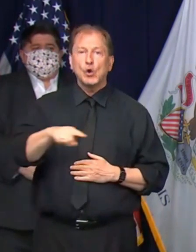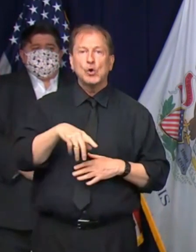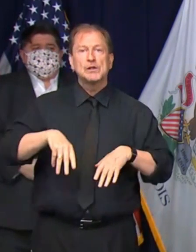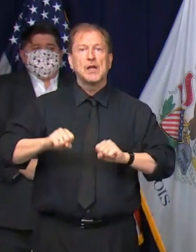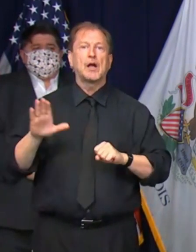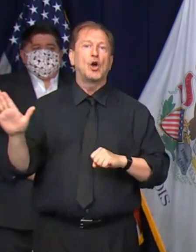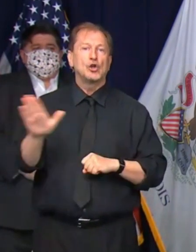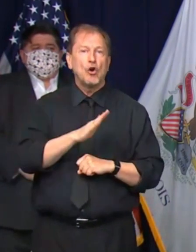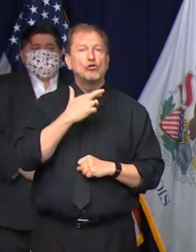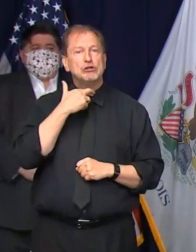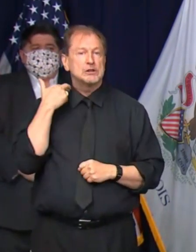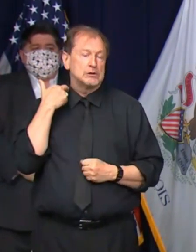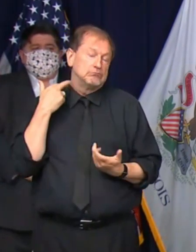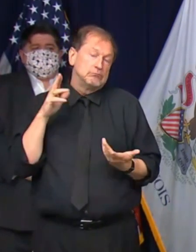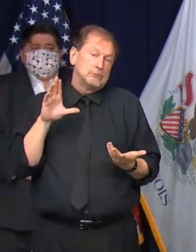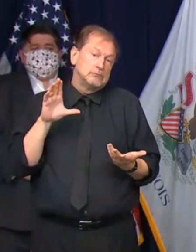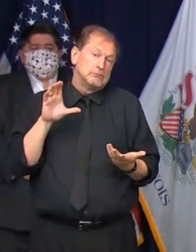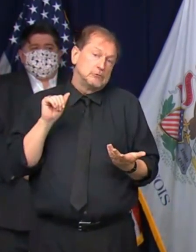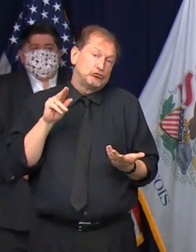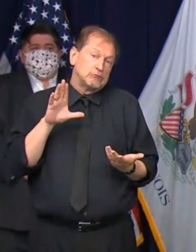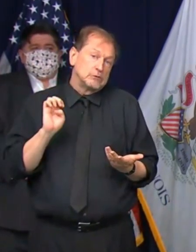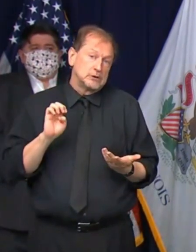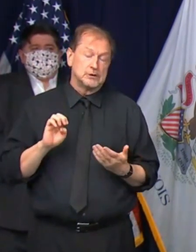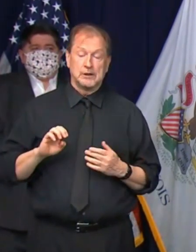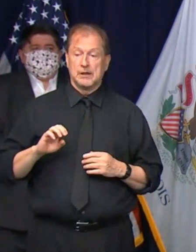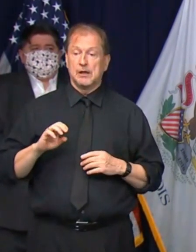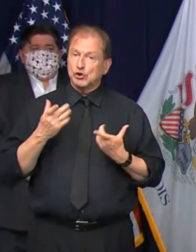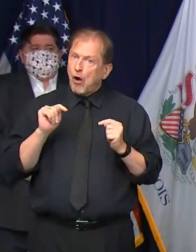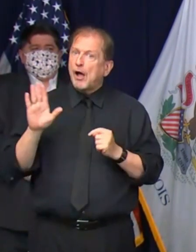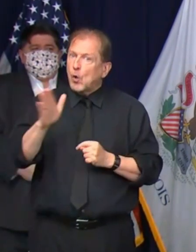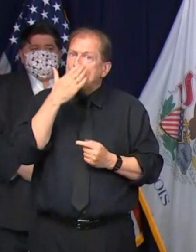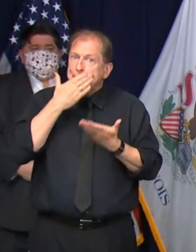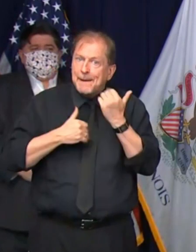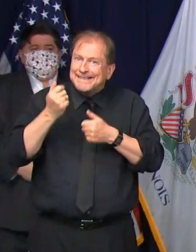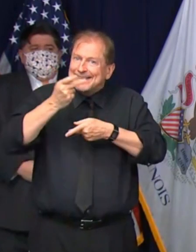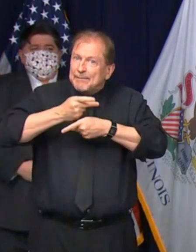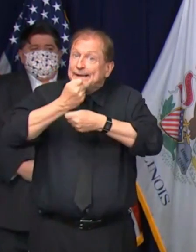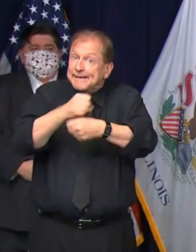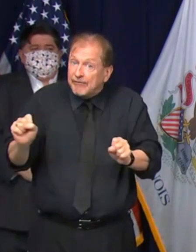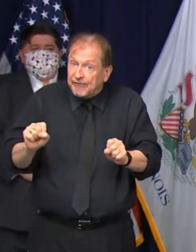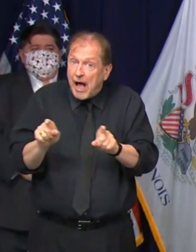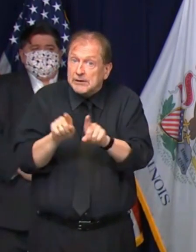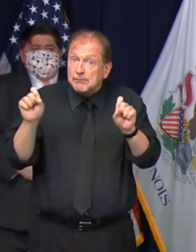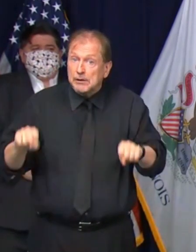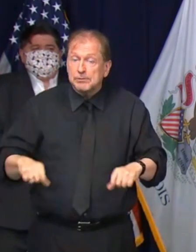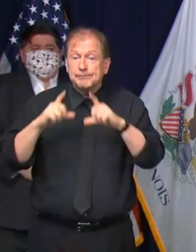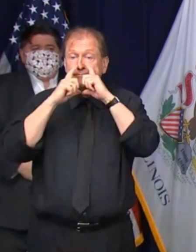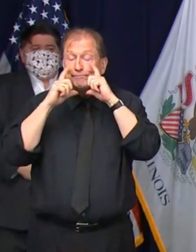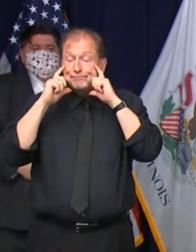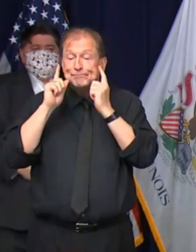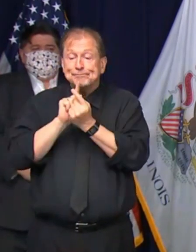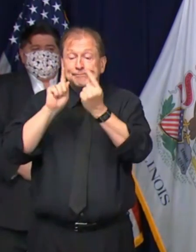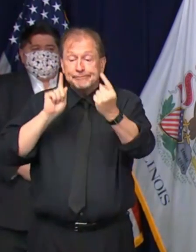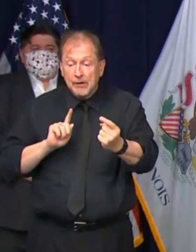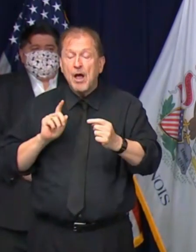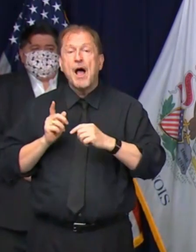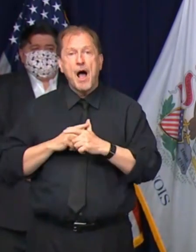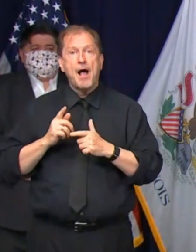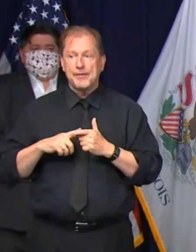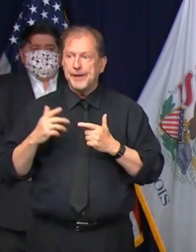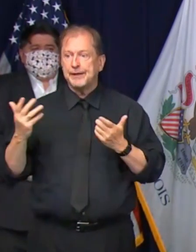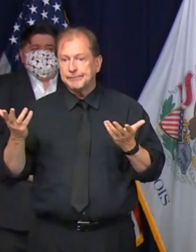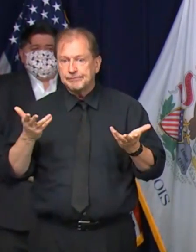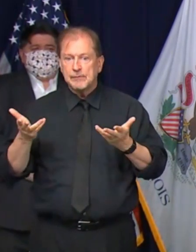do what you feel is appropriate. Take all of the mitigation strategies that we do have and employ those. Use